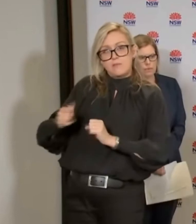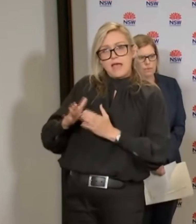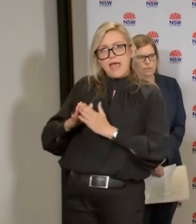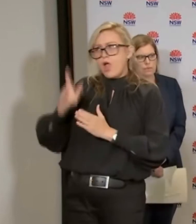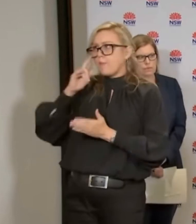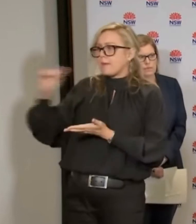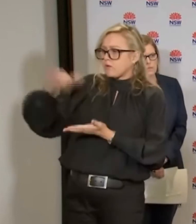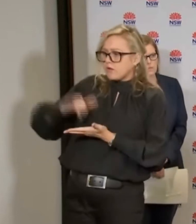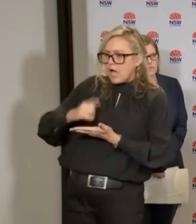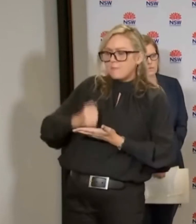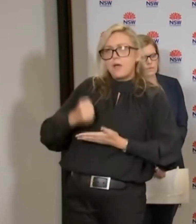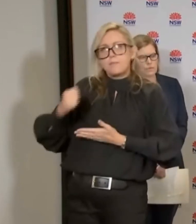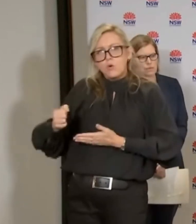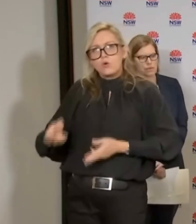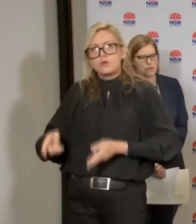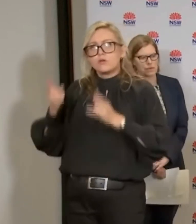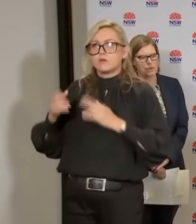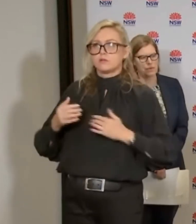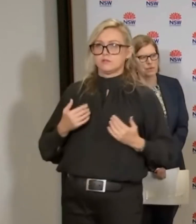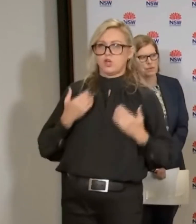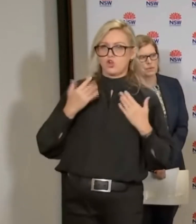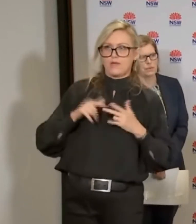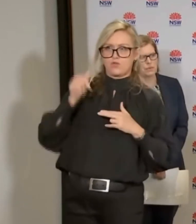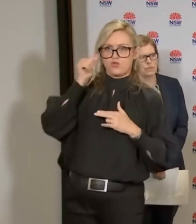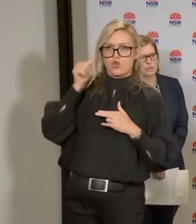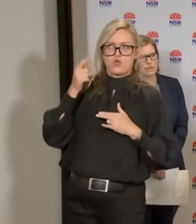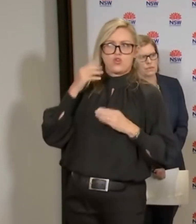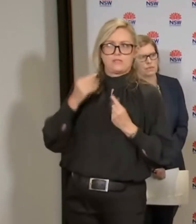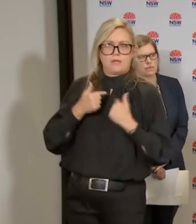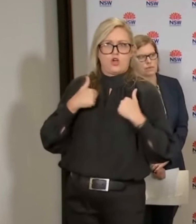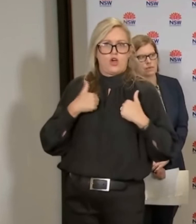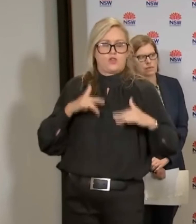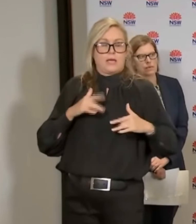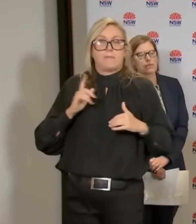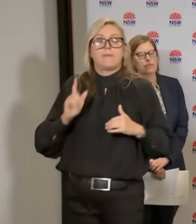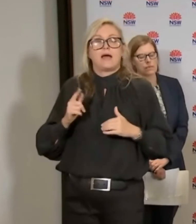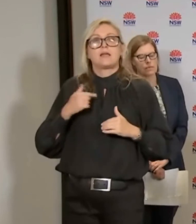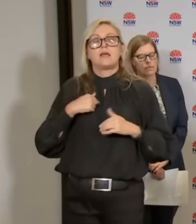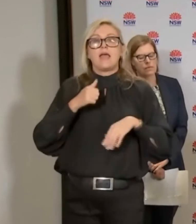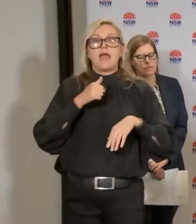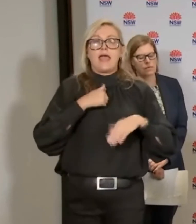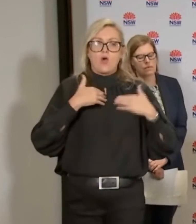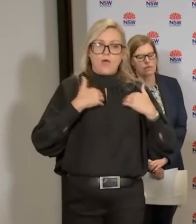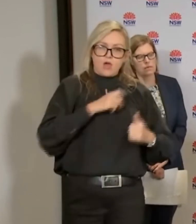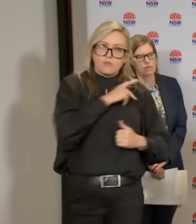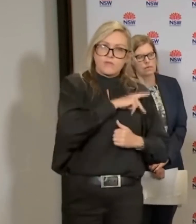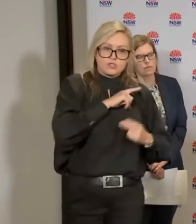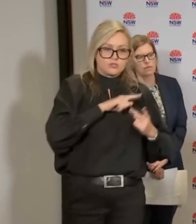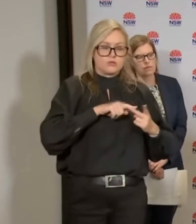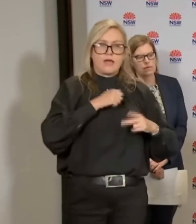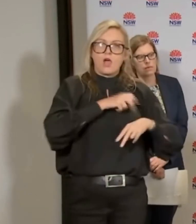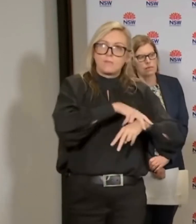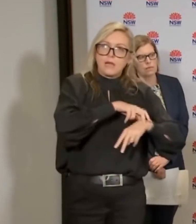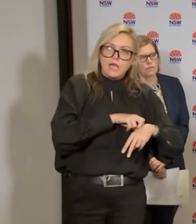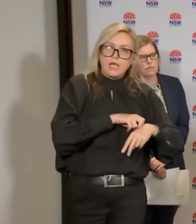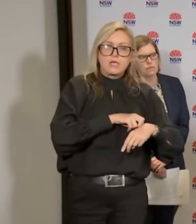Look, I don't know if that's a leading question and you know something I don't, but can I say that our health experts, our police, and other senior government